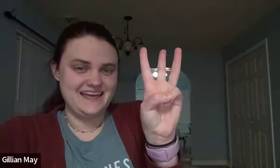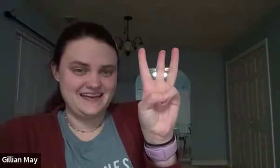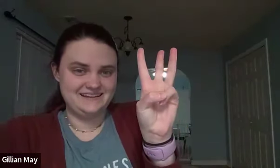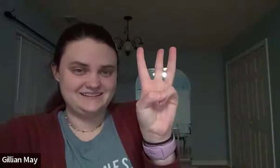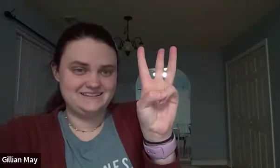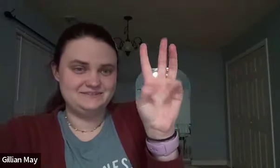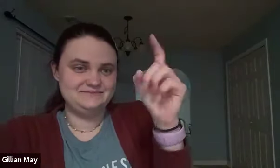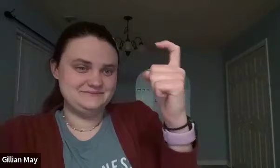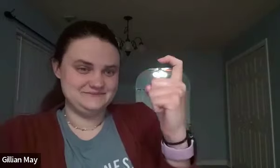X,